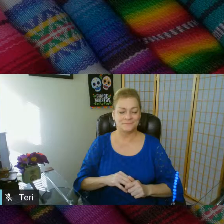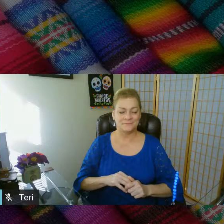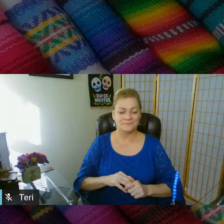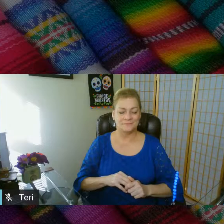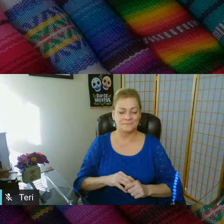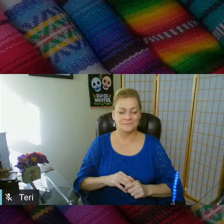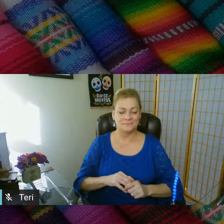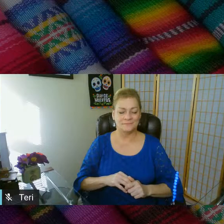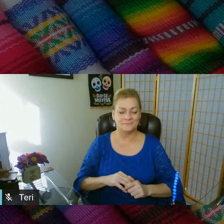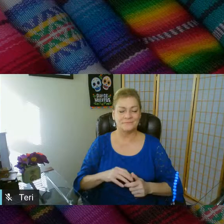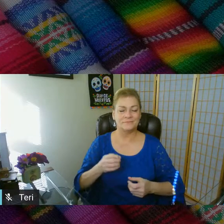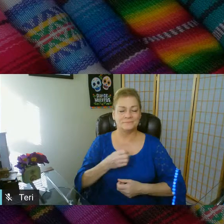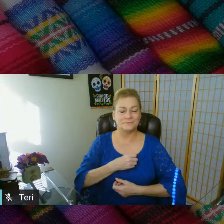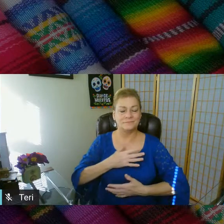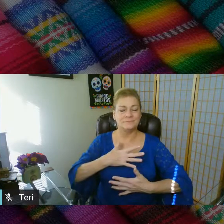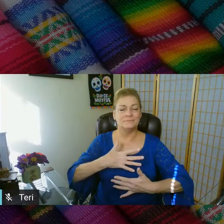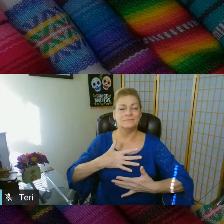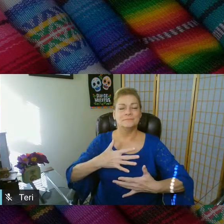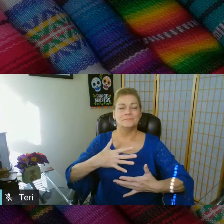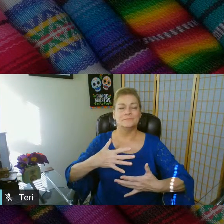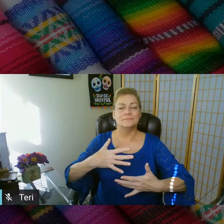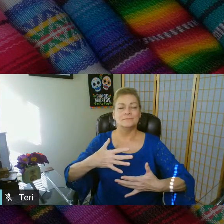With a deep breath in,